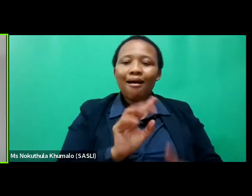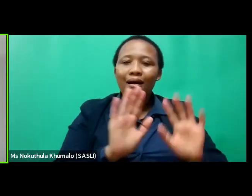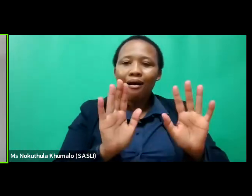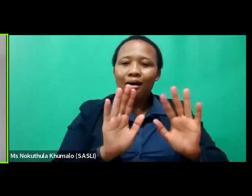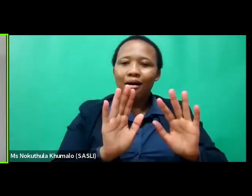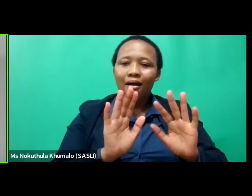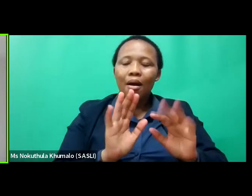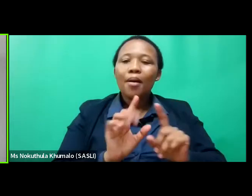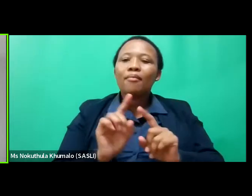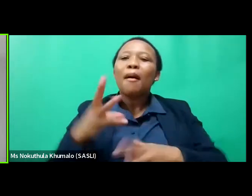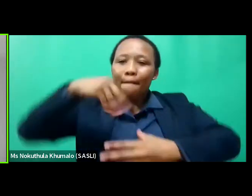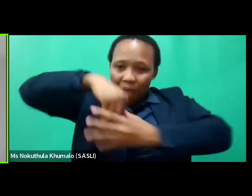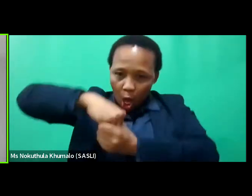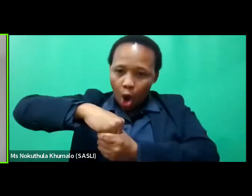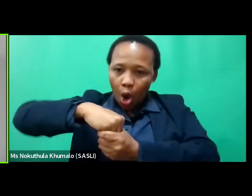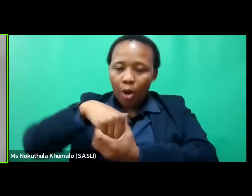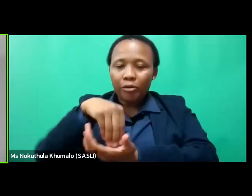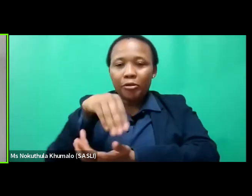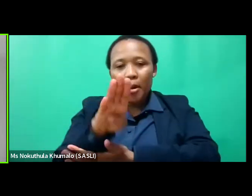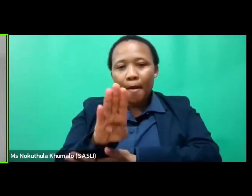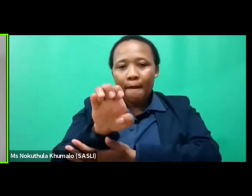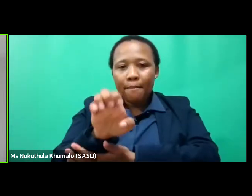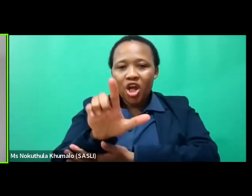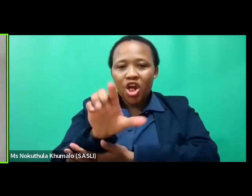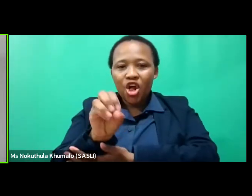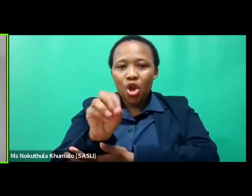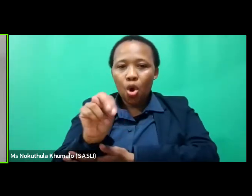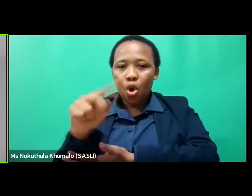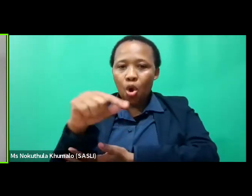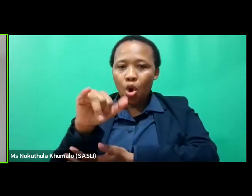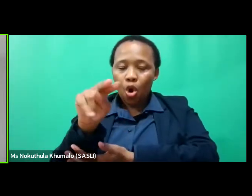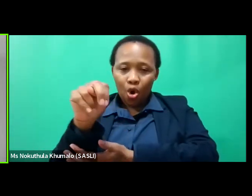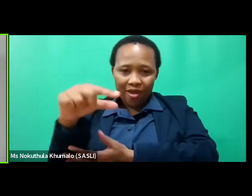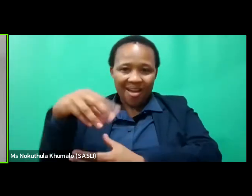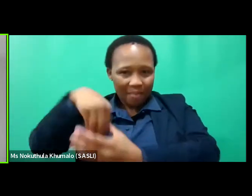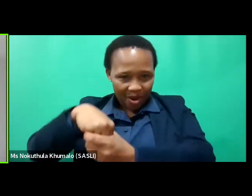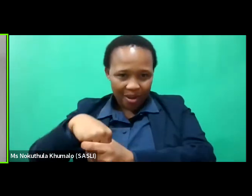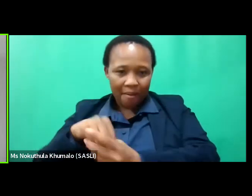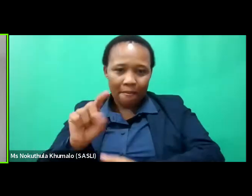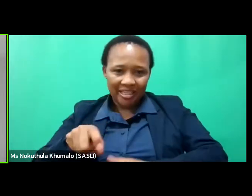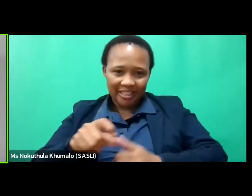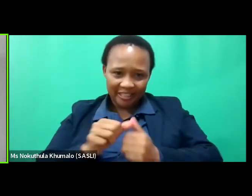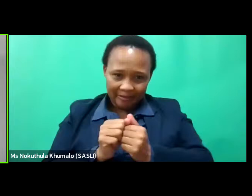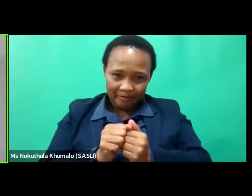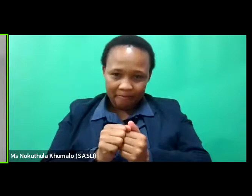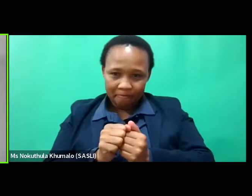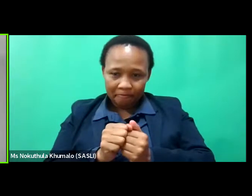for all staff and students of all forms of enablement.